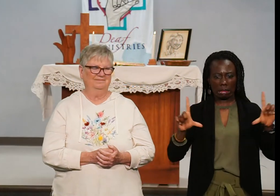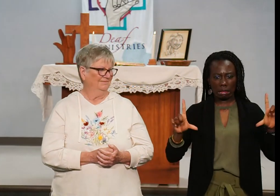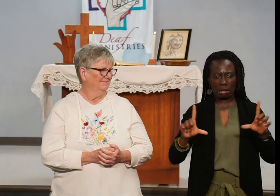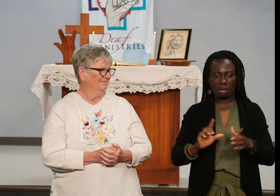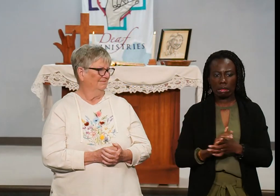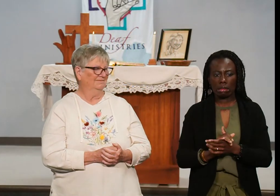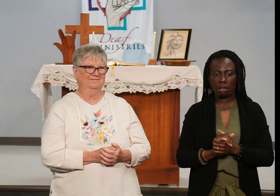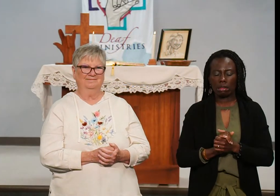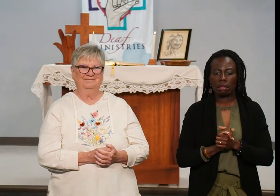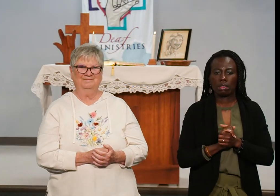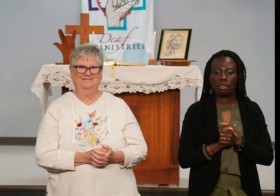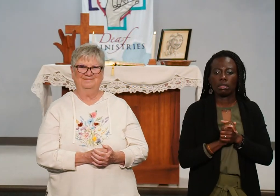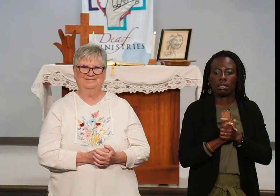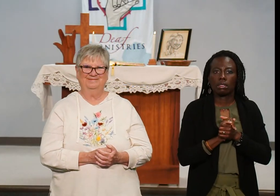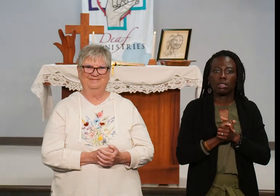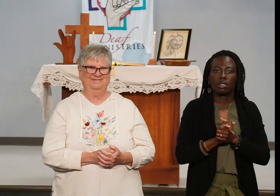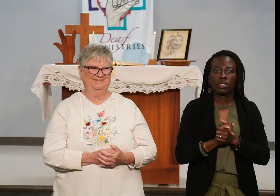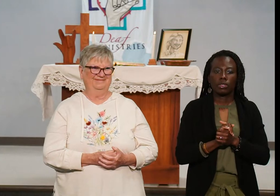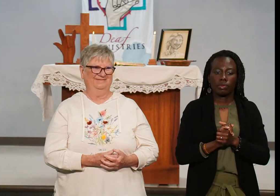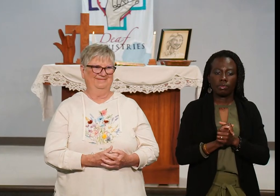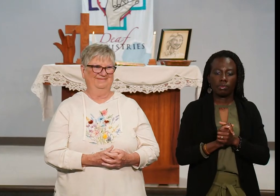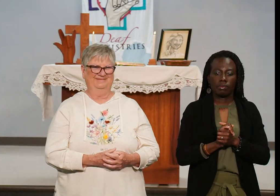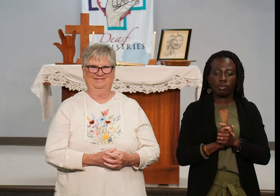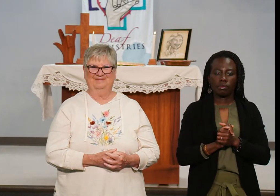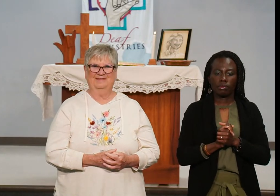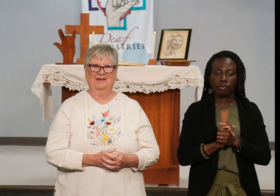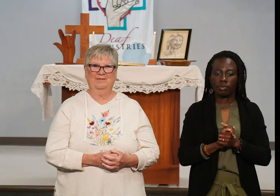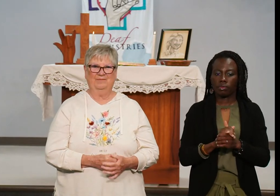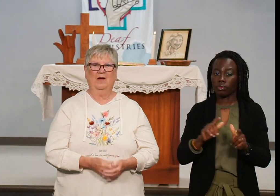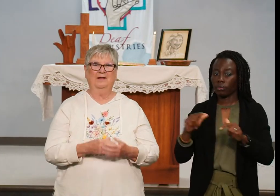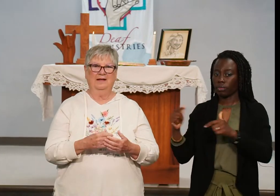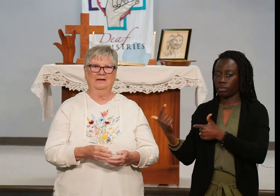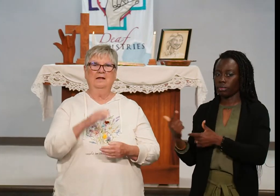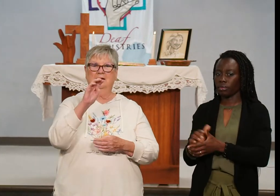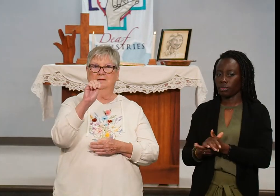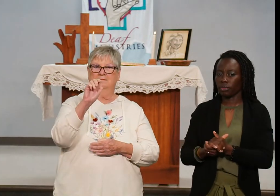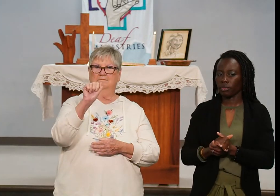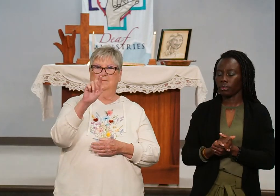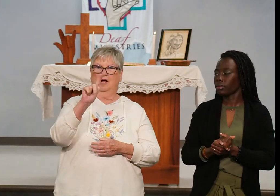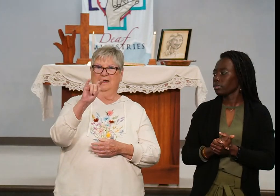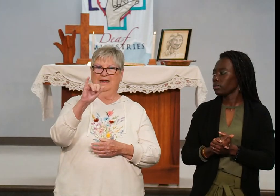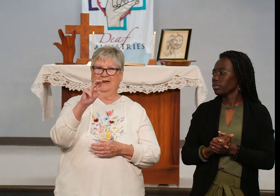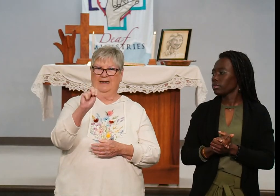There is a QR code that hopefully you'll be able to access from your phone.